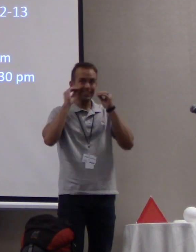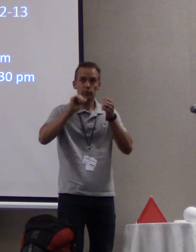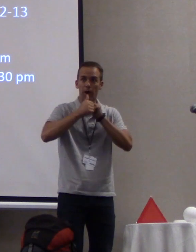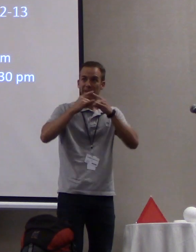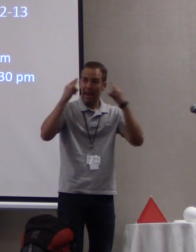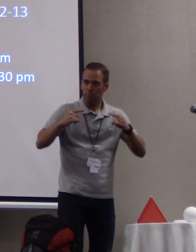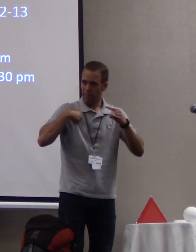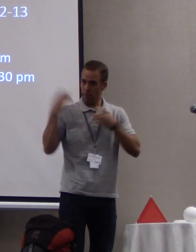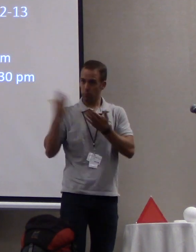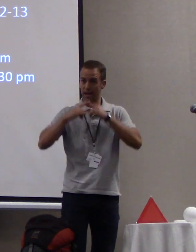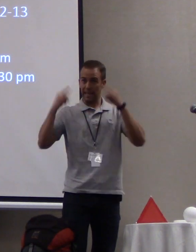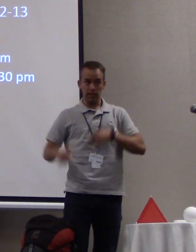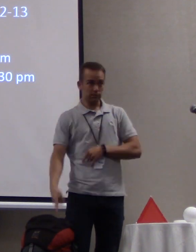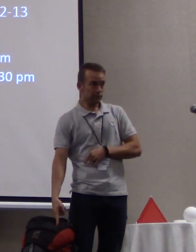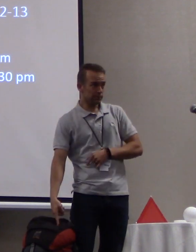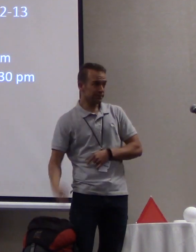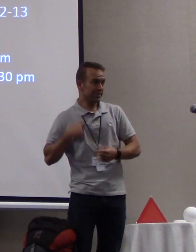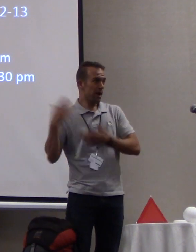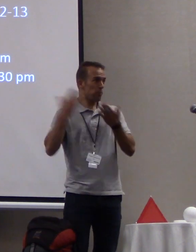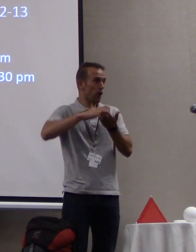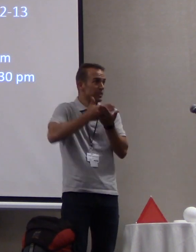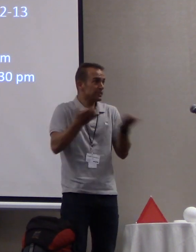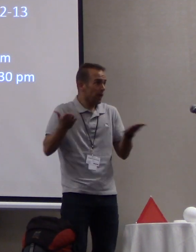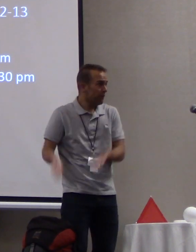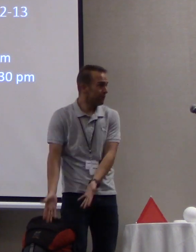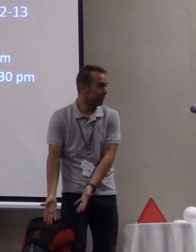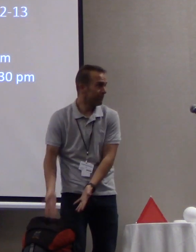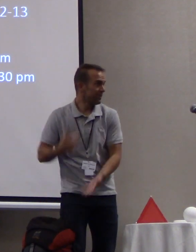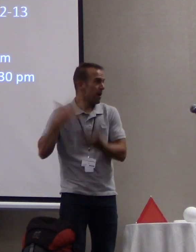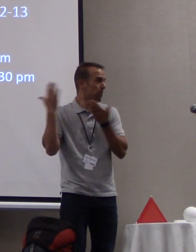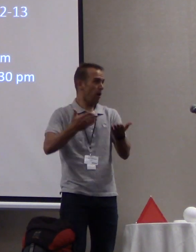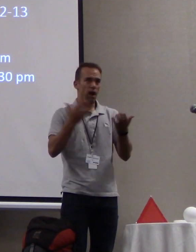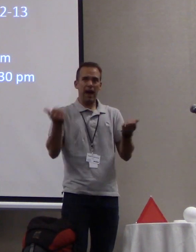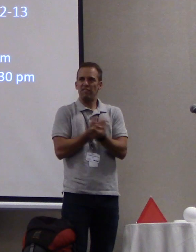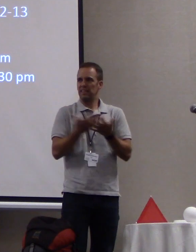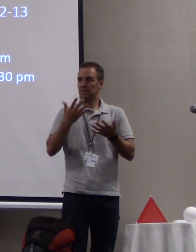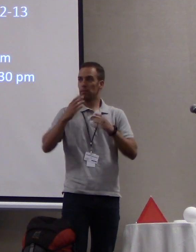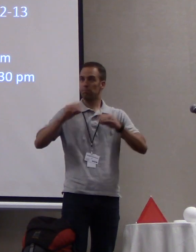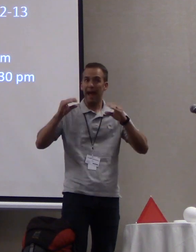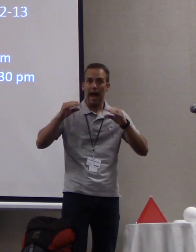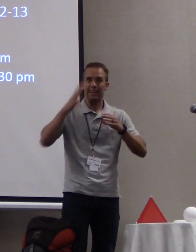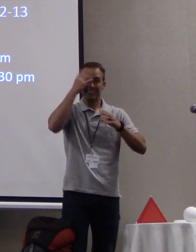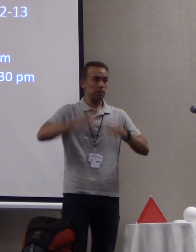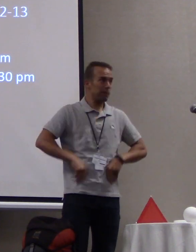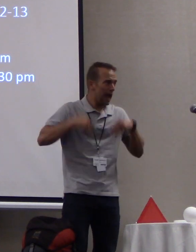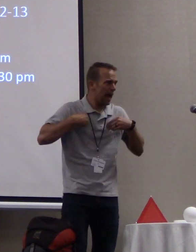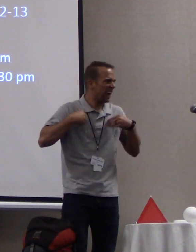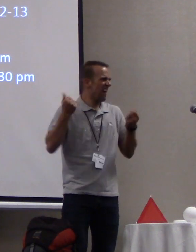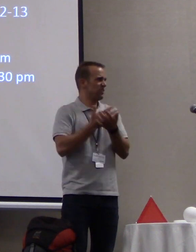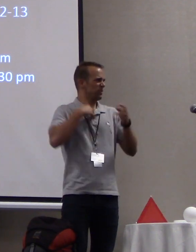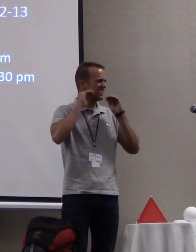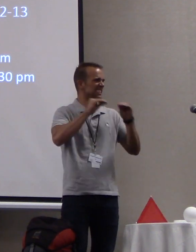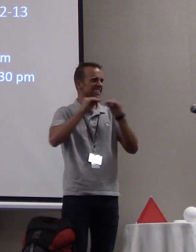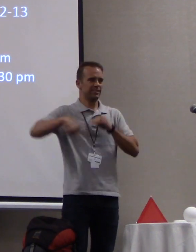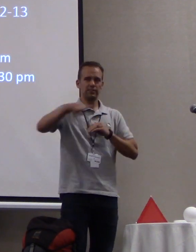how. I'm going to teach you how to camp. I brought a tent. I brought cooking stuff. I brought everything, a